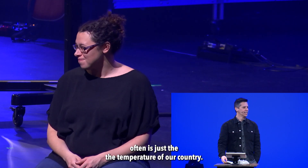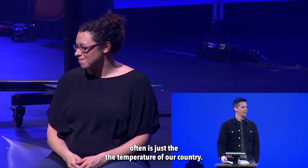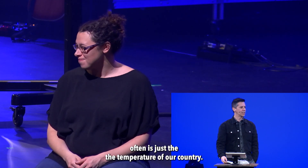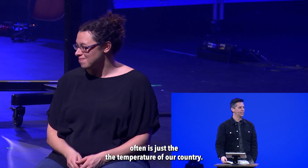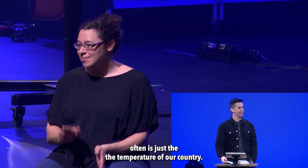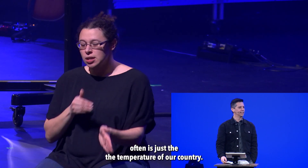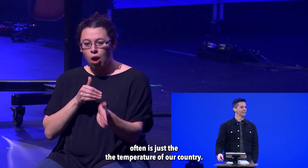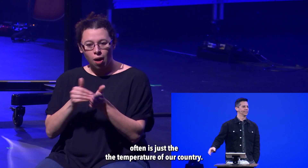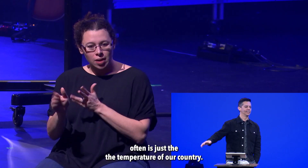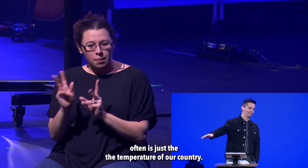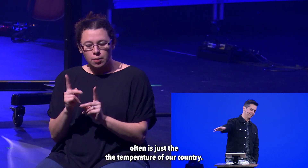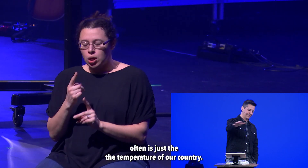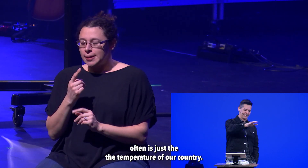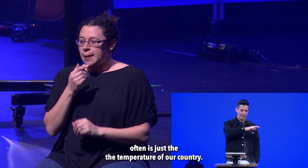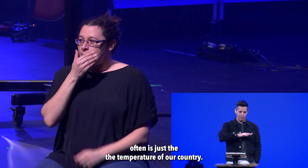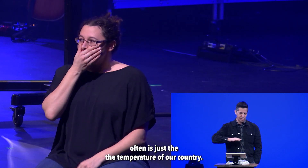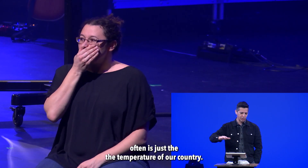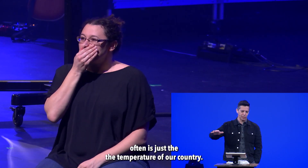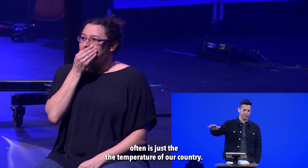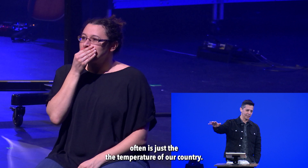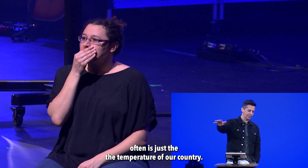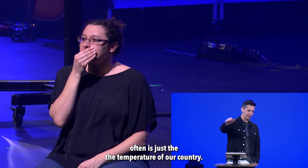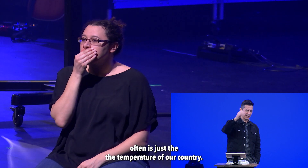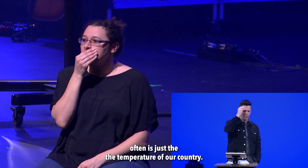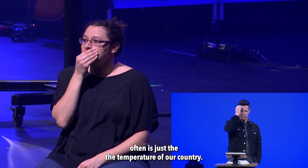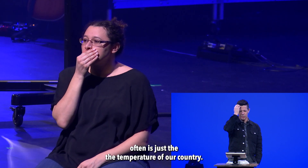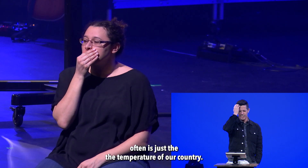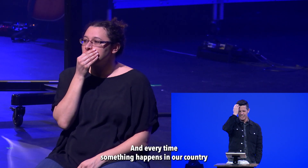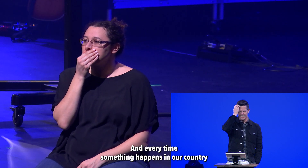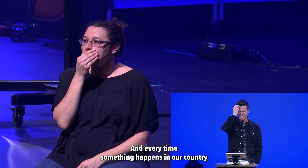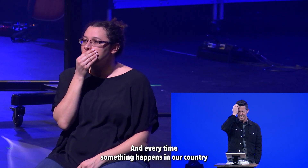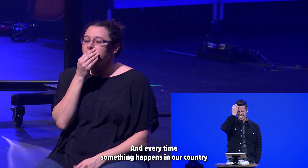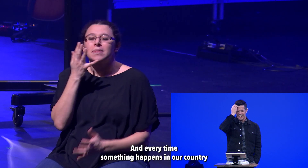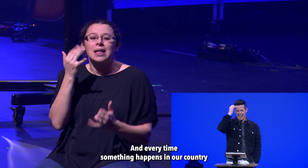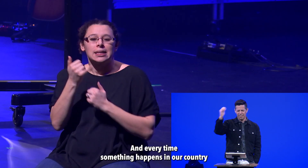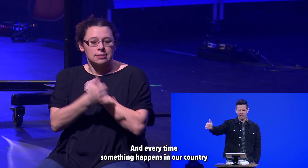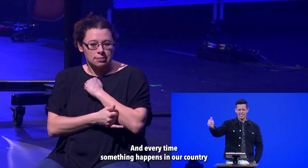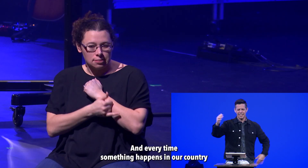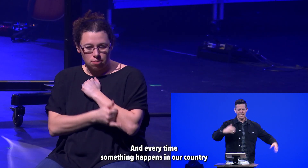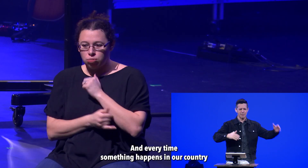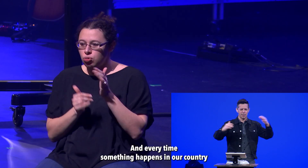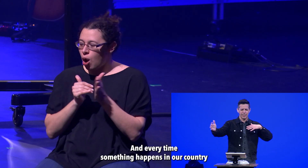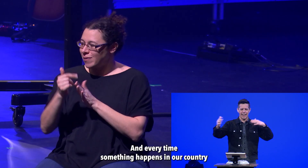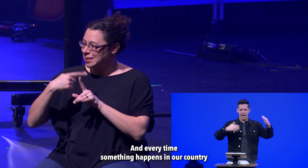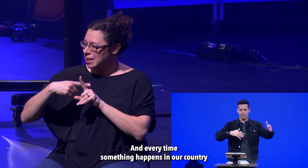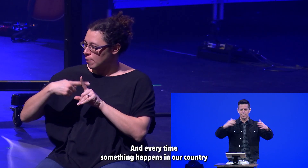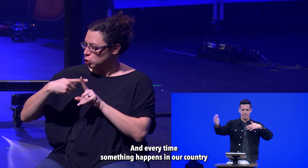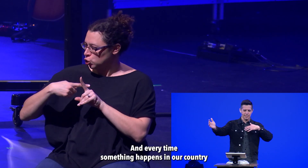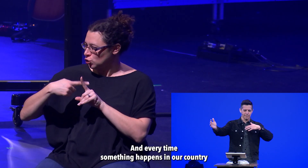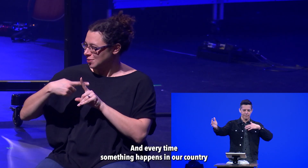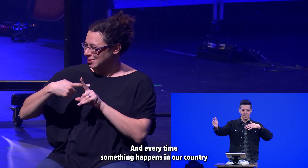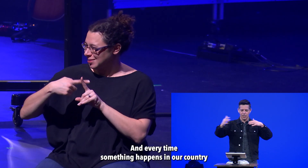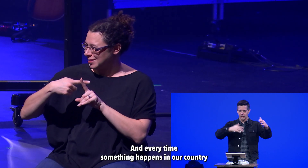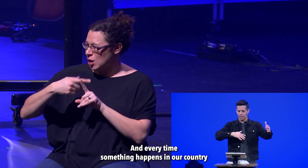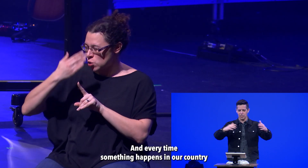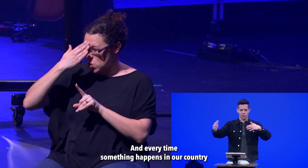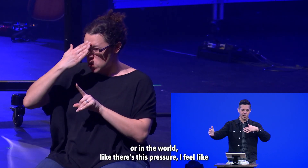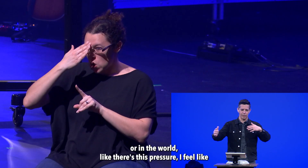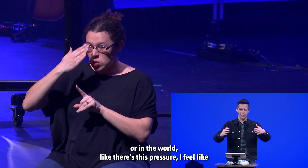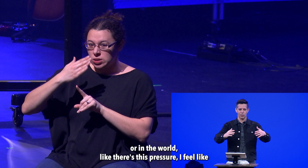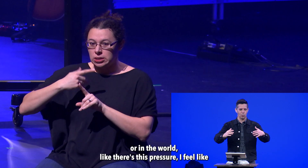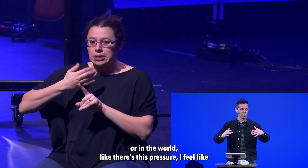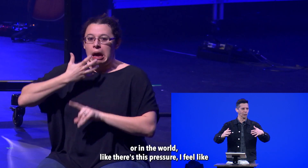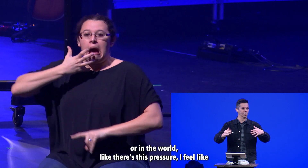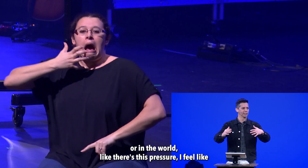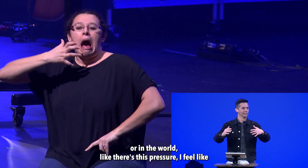is just the temperature of our country, and every time something happens in our country